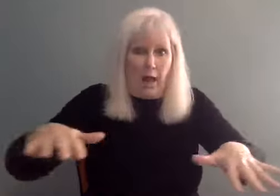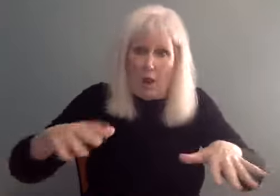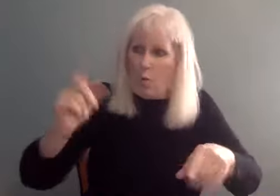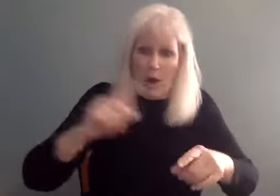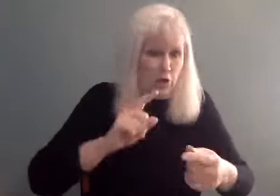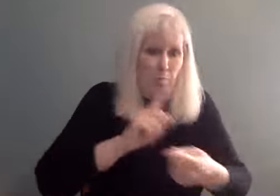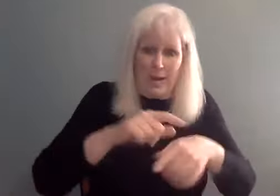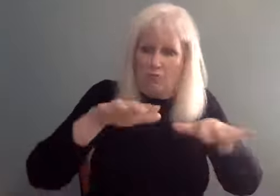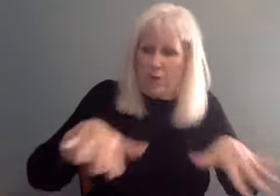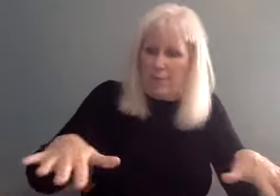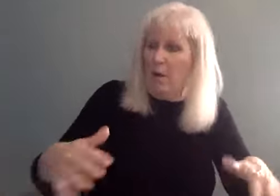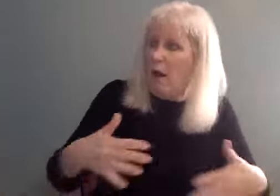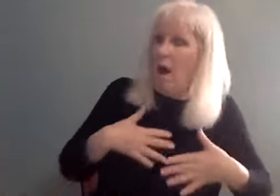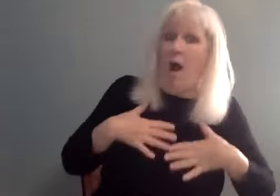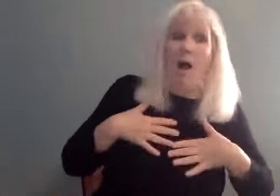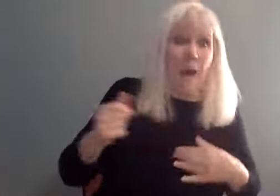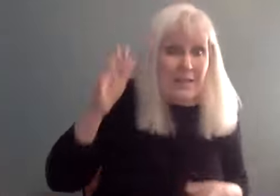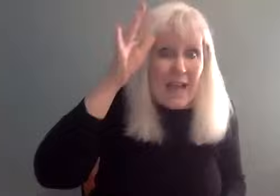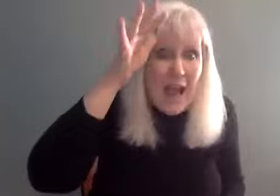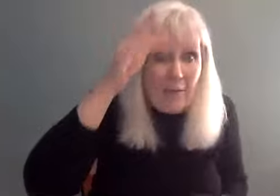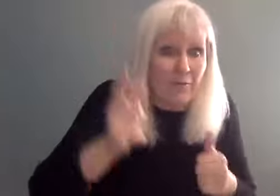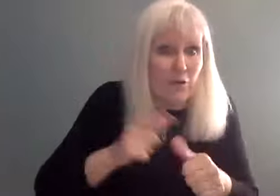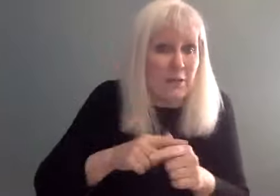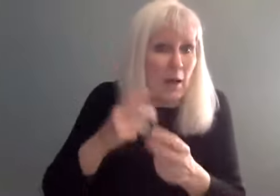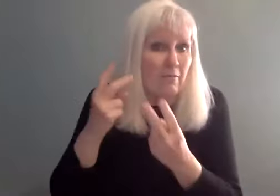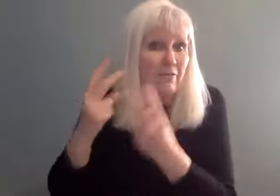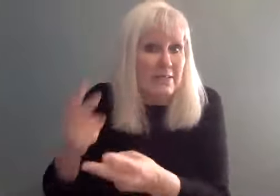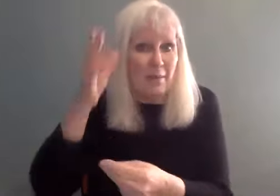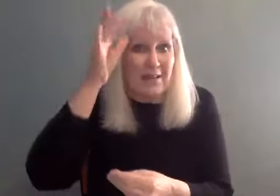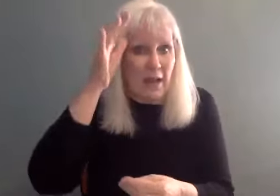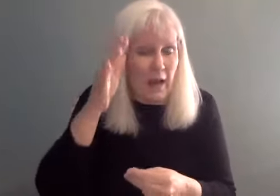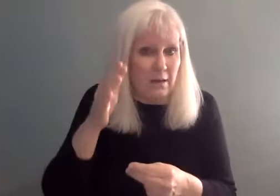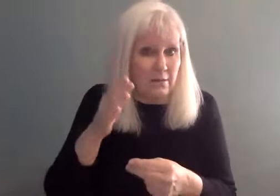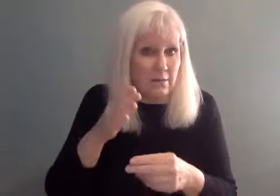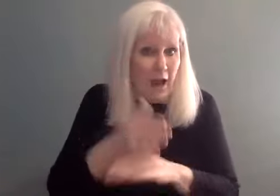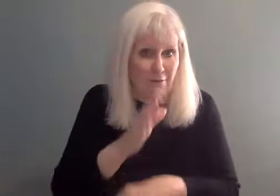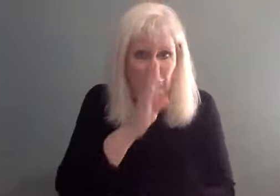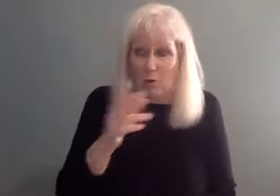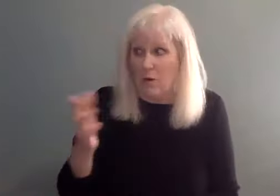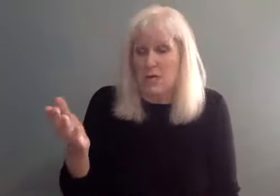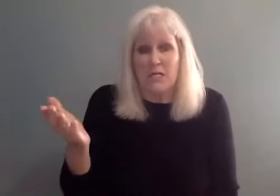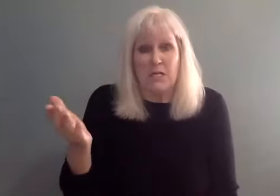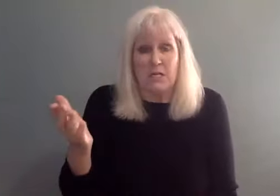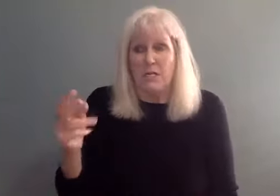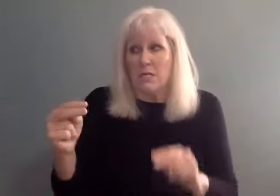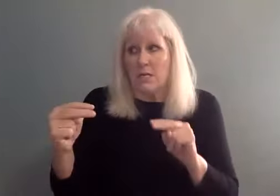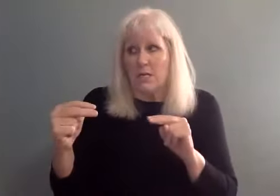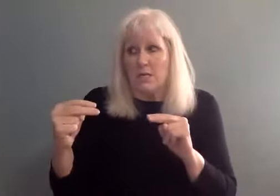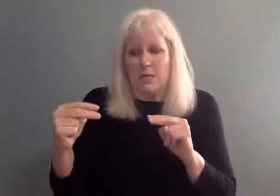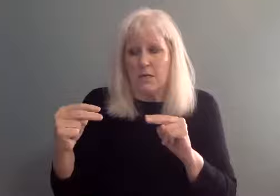first trip home with my dad was very just, it was the way it was. It was like, okay, Sharon, and I stood by